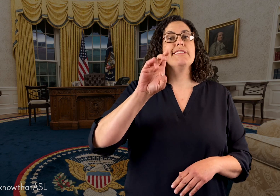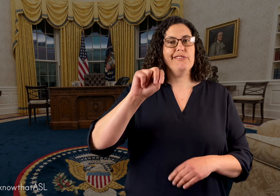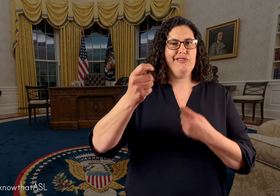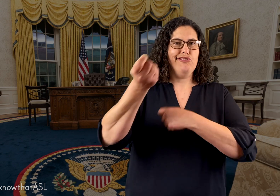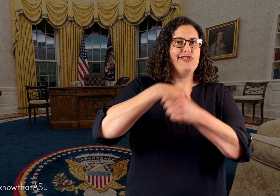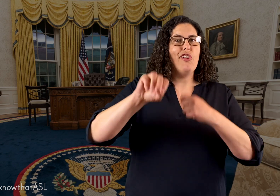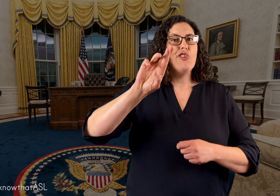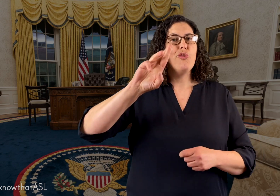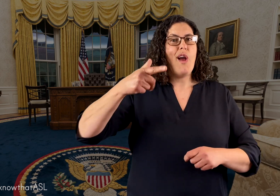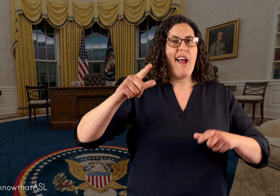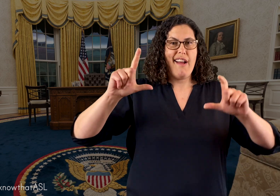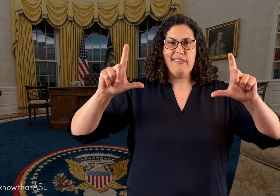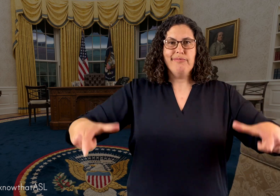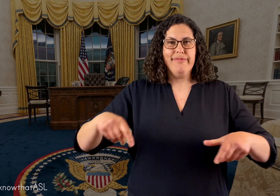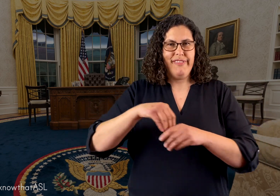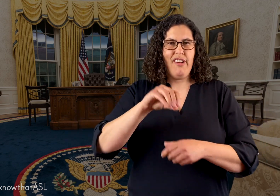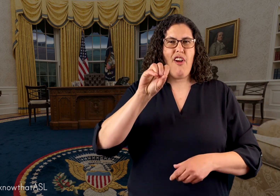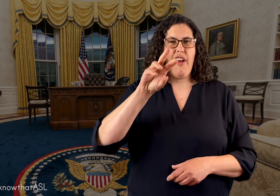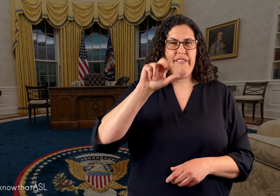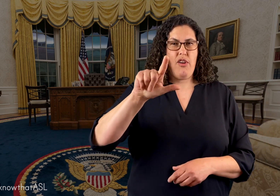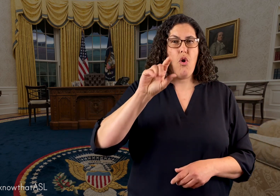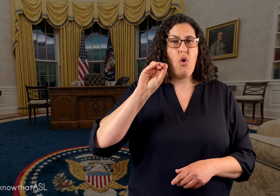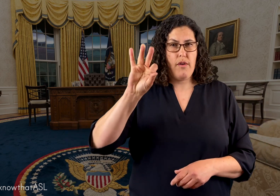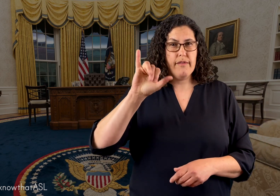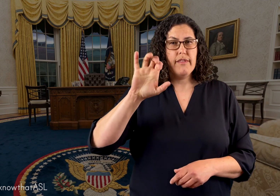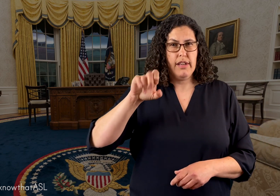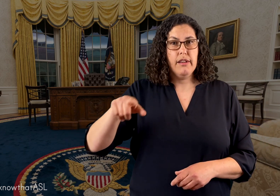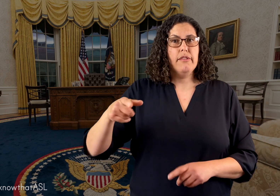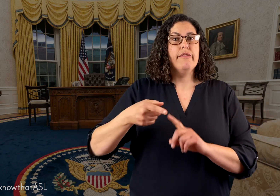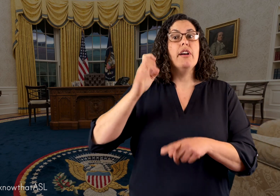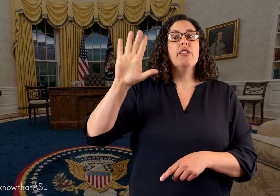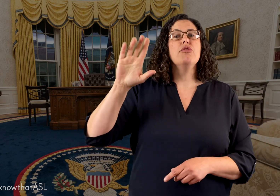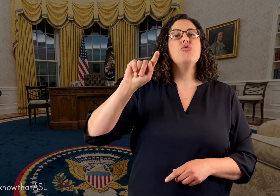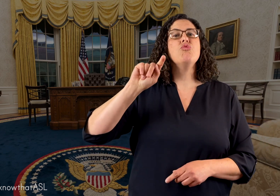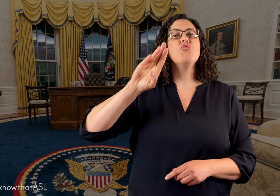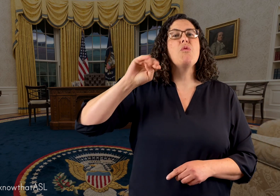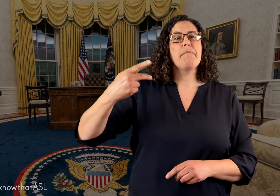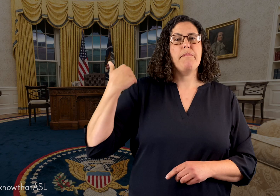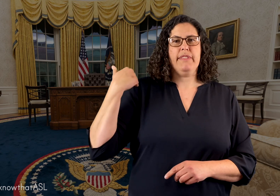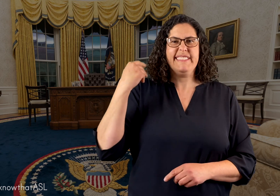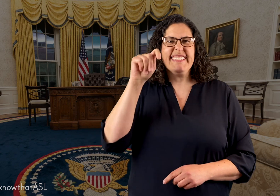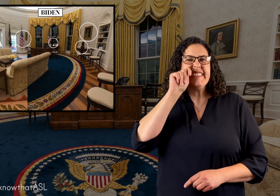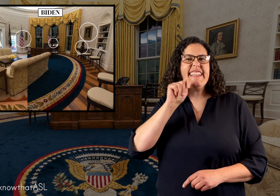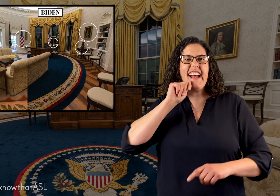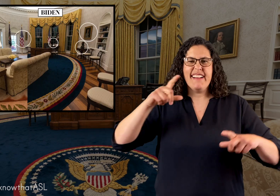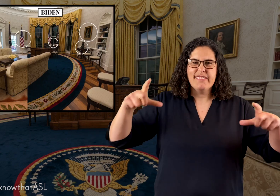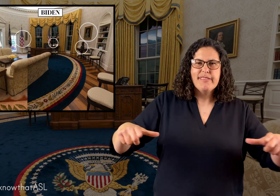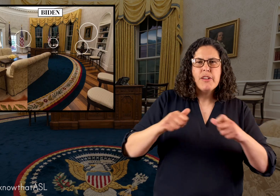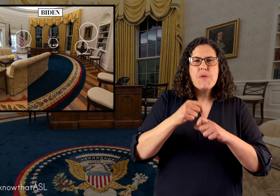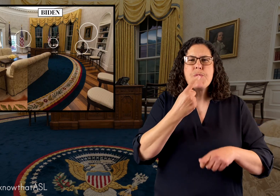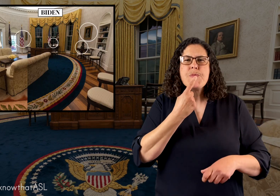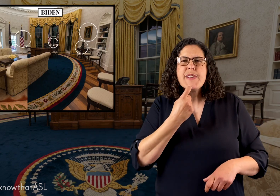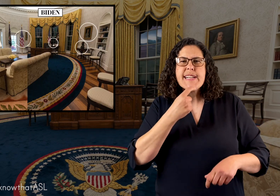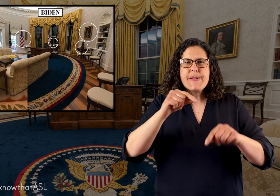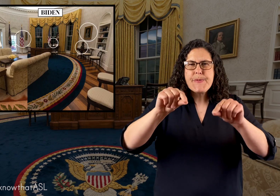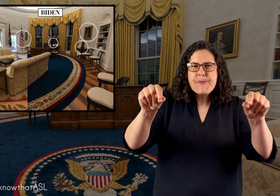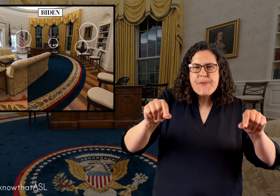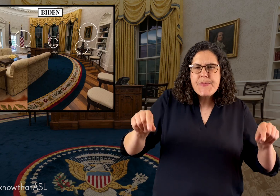Biden also changed the rug in the Oval Office, where Trump previously had a tan rug with some green leaving around the